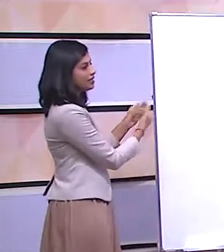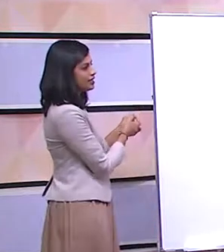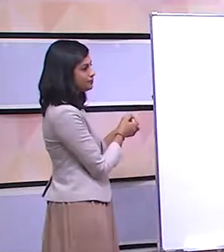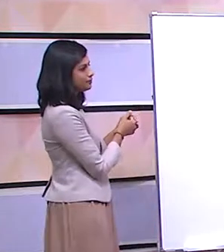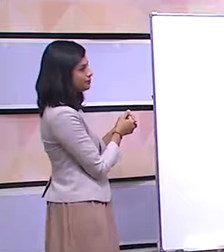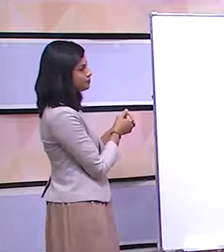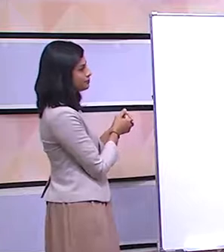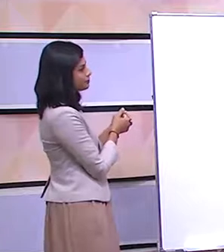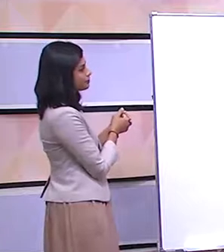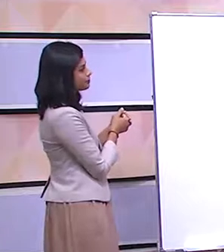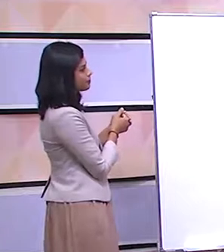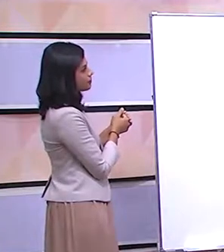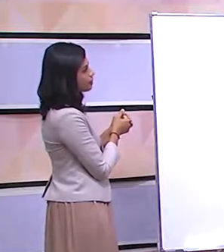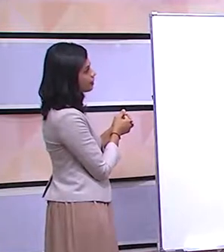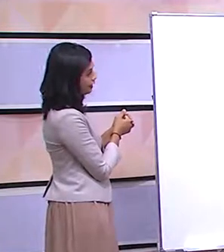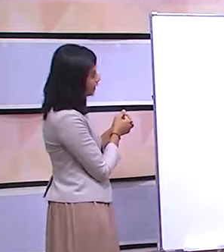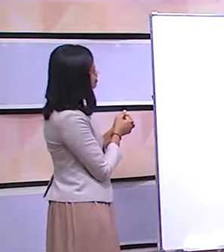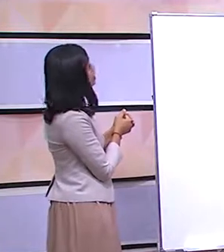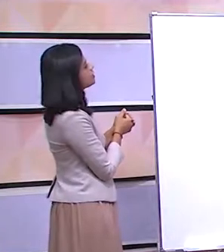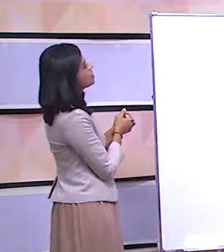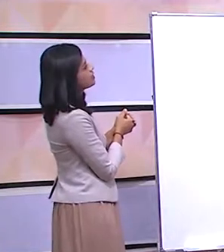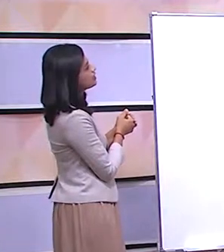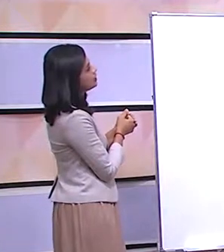here. This way, teacher? Yes. Yes. Okay. Can?